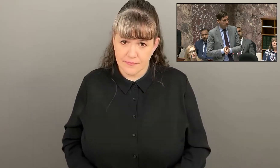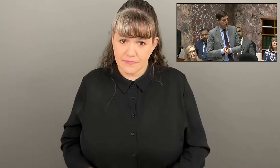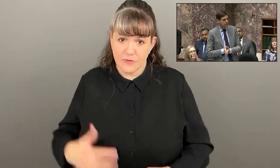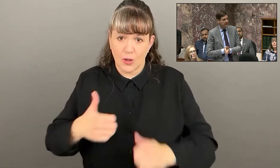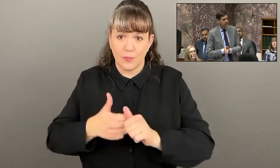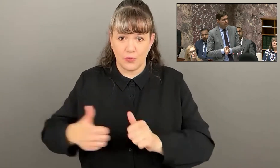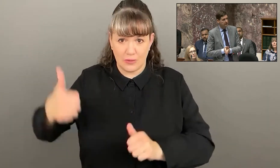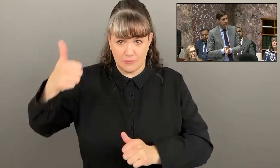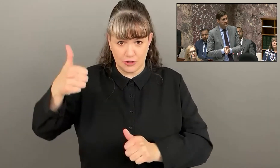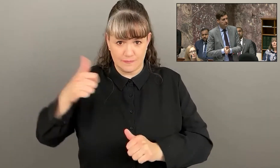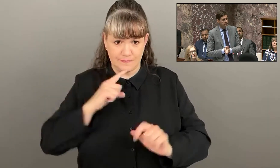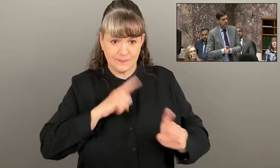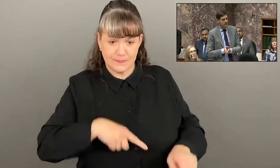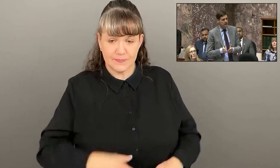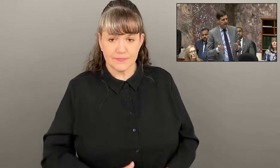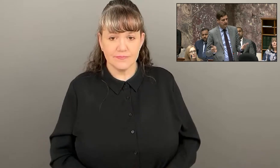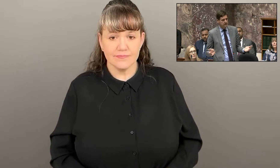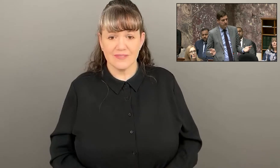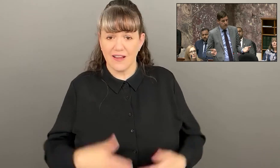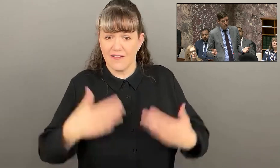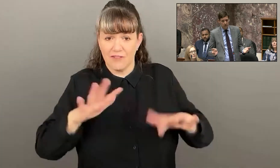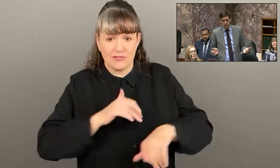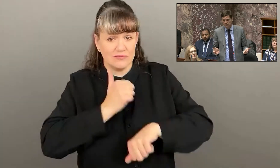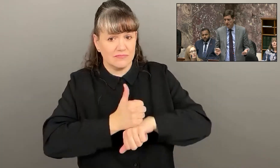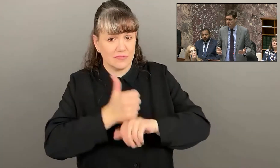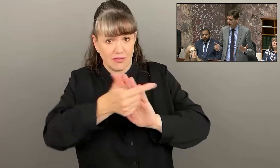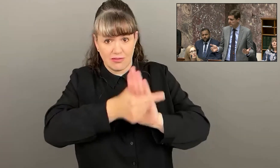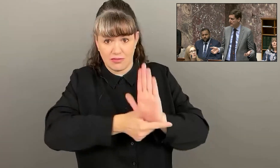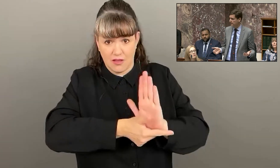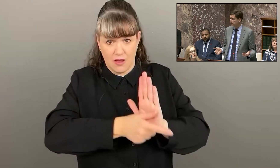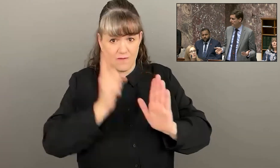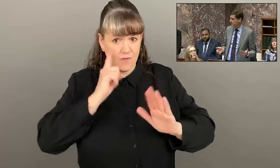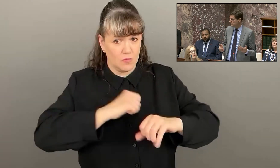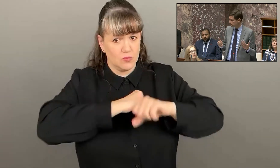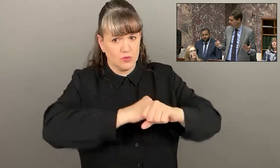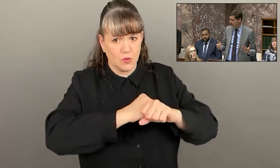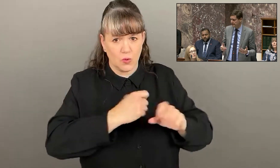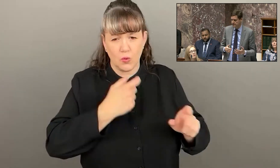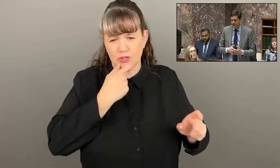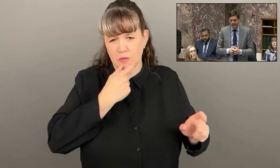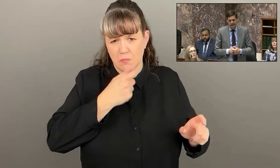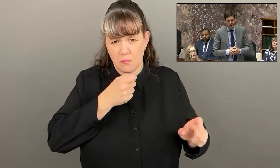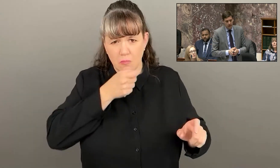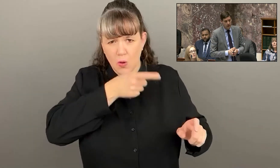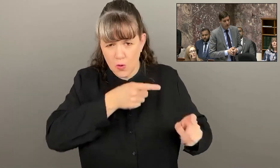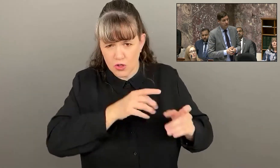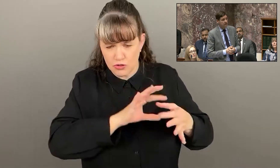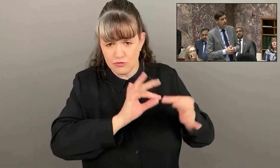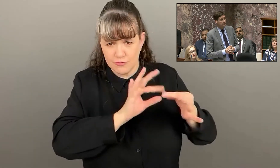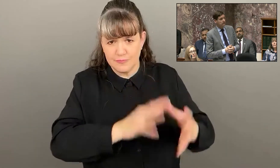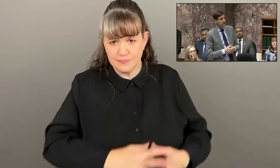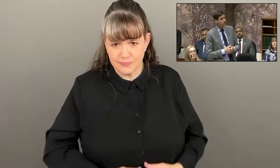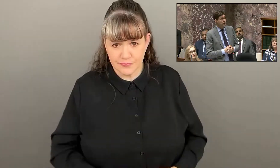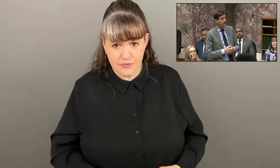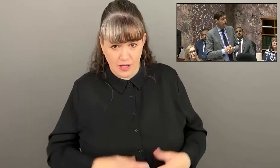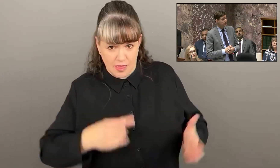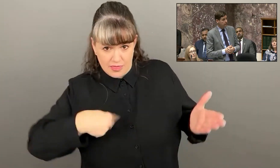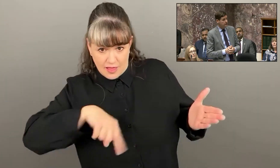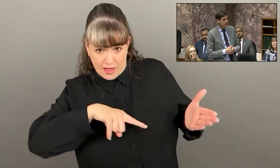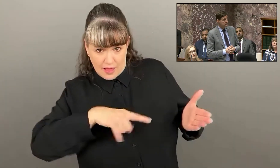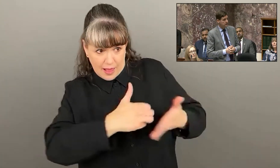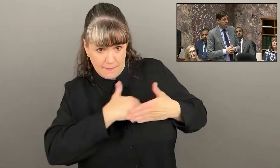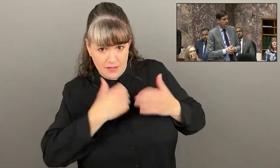support whistleblowers bringing forward information. It can assist us all in understanding what's happening in the province on the front lines. Part of our review around